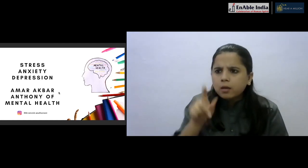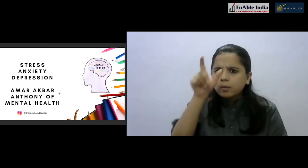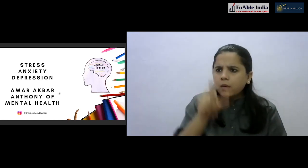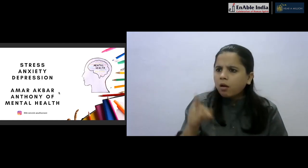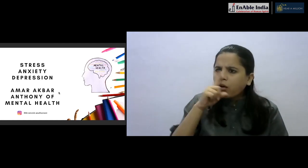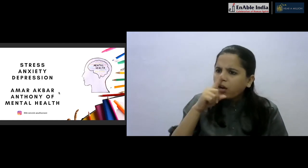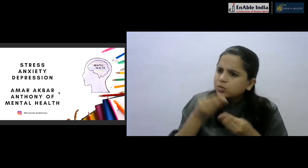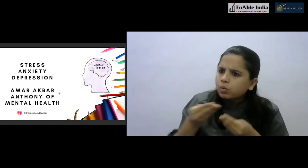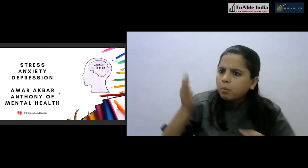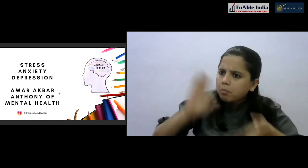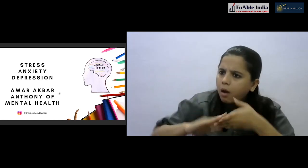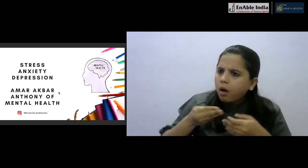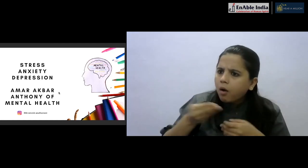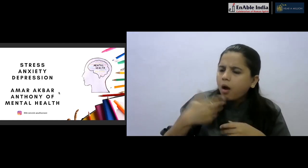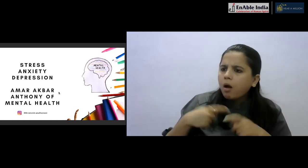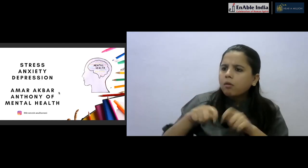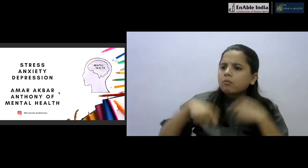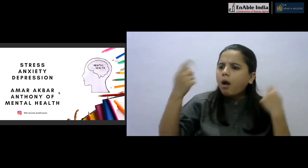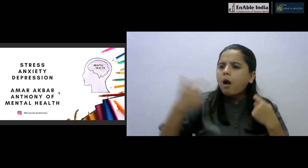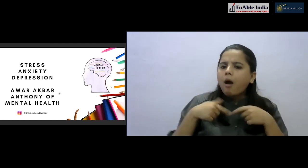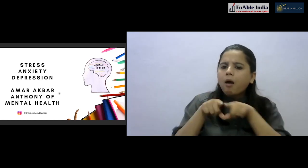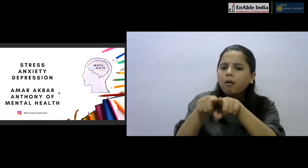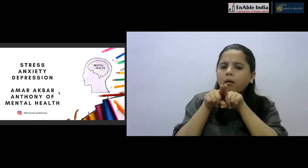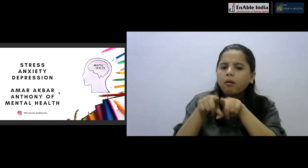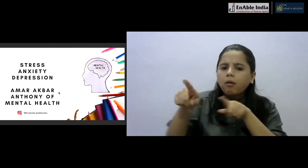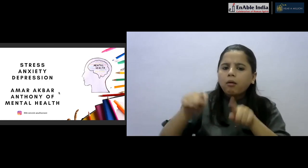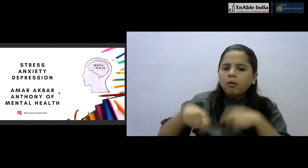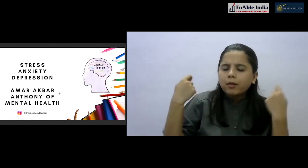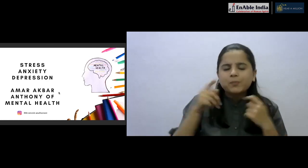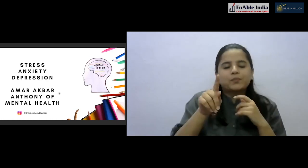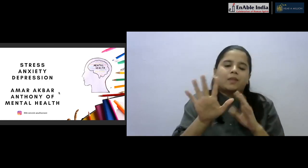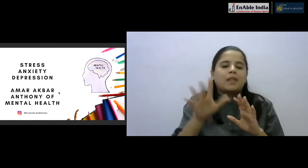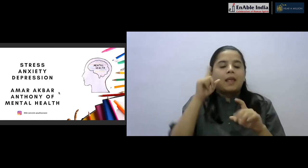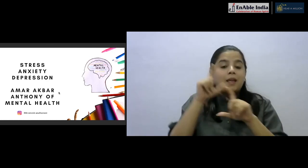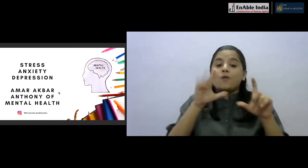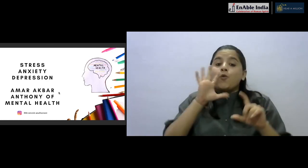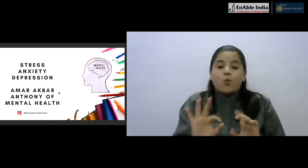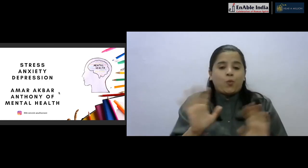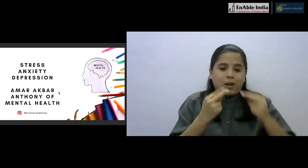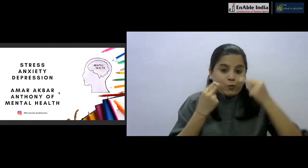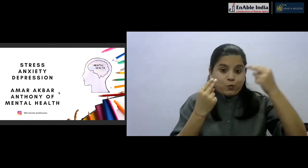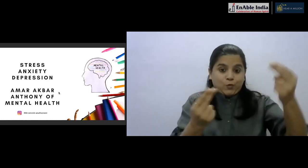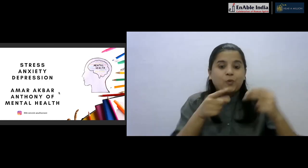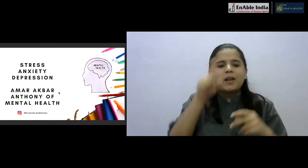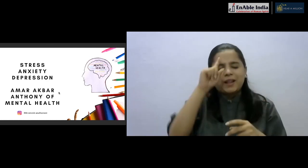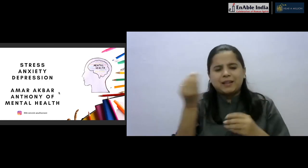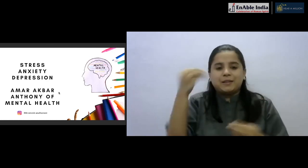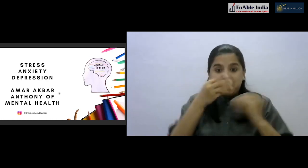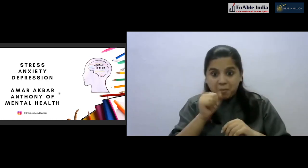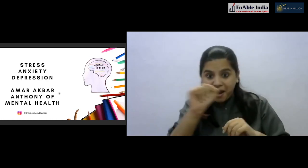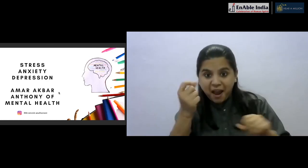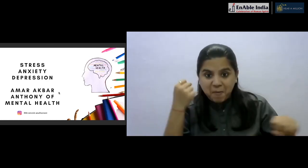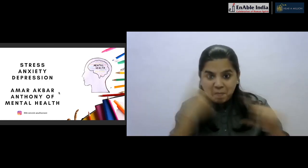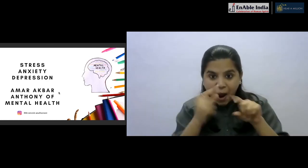getting married, maybe. Okay, it's a hypothetical scenario. I'm sorry if it fits in with someone else's scenario,